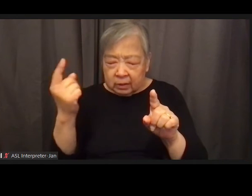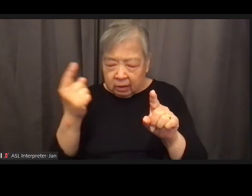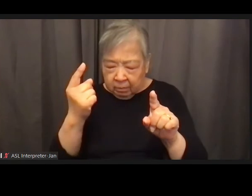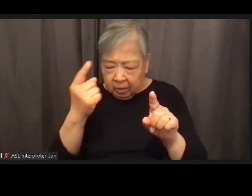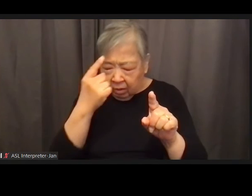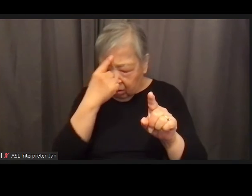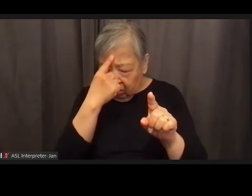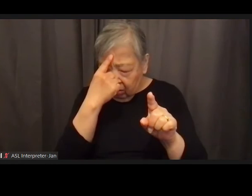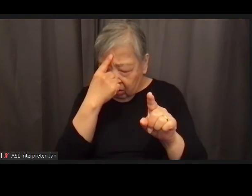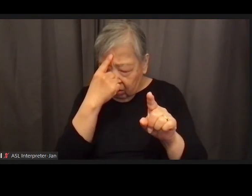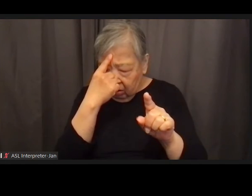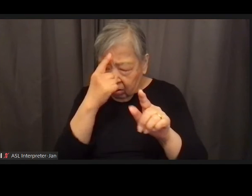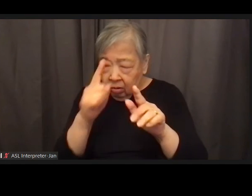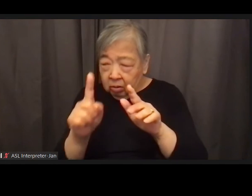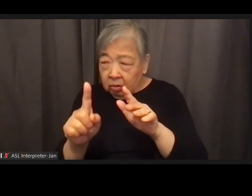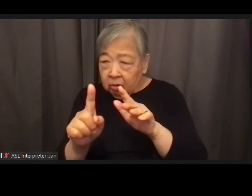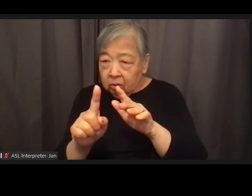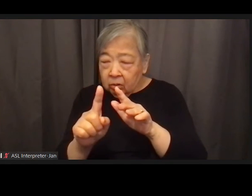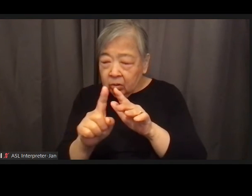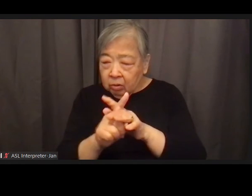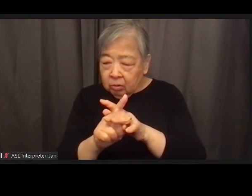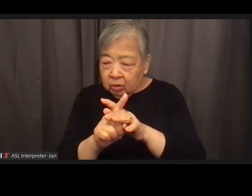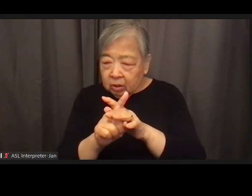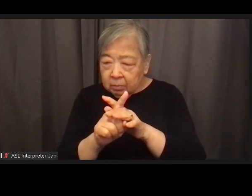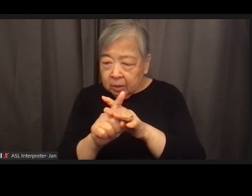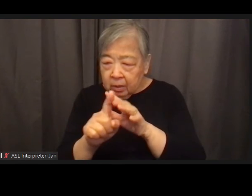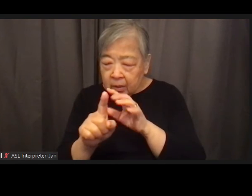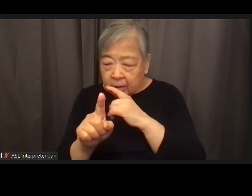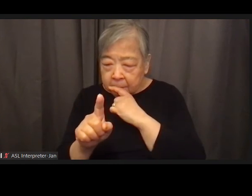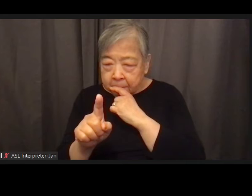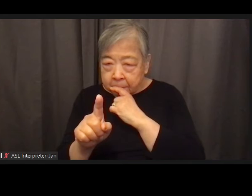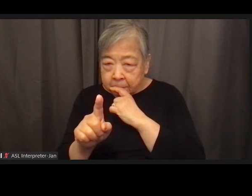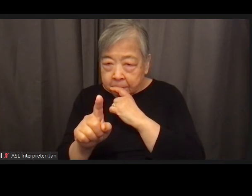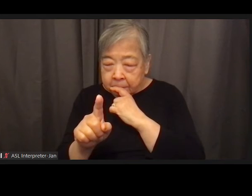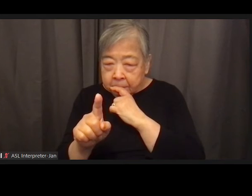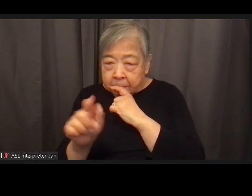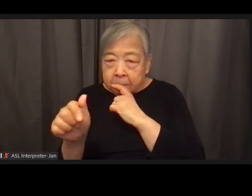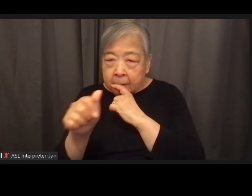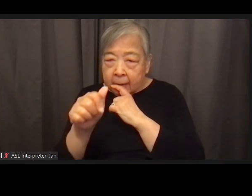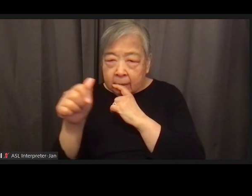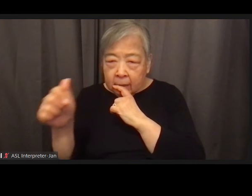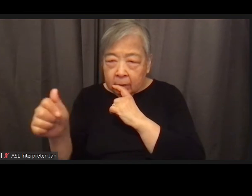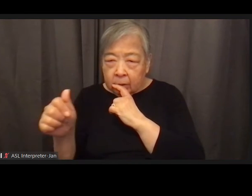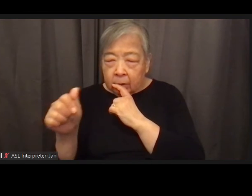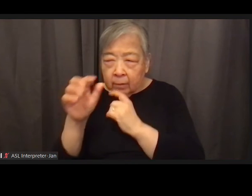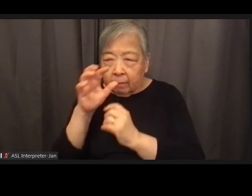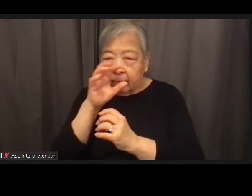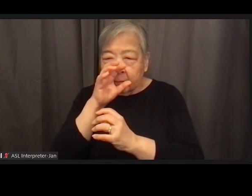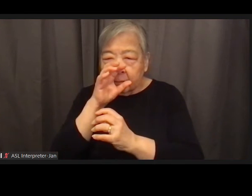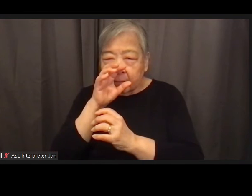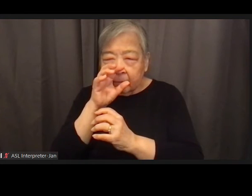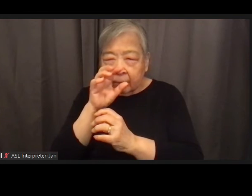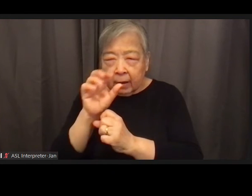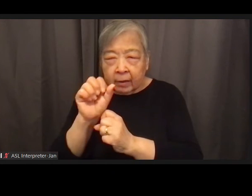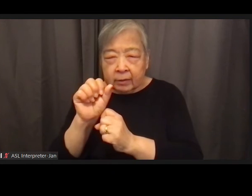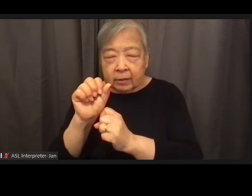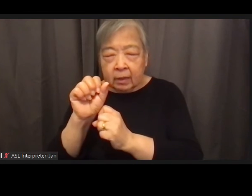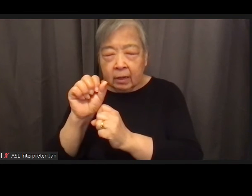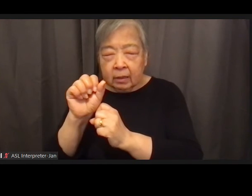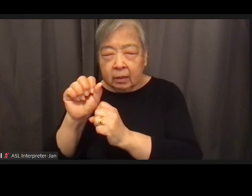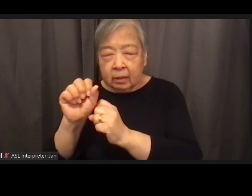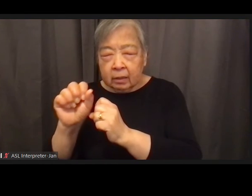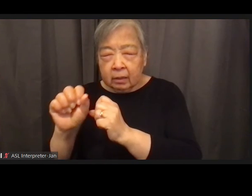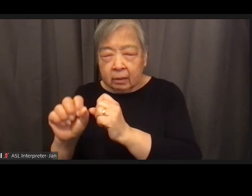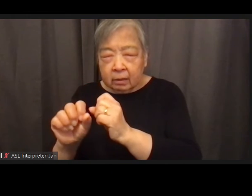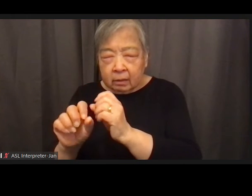just now that that is another fascinating development. That you know,